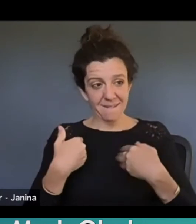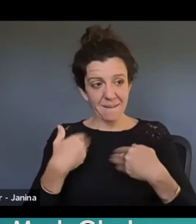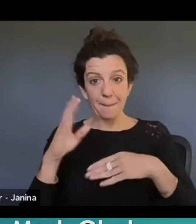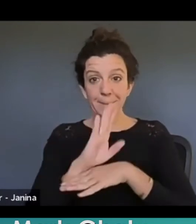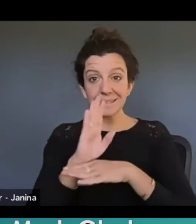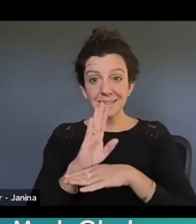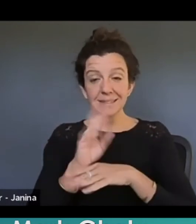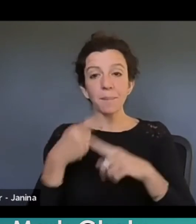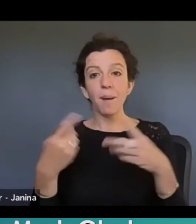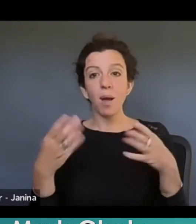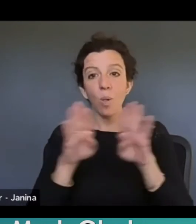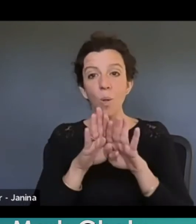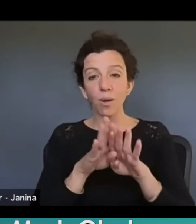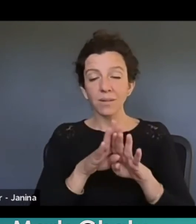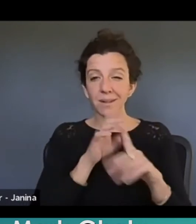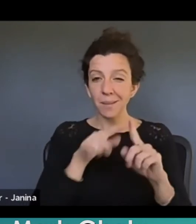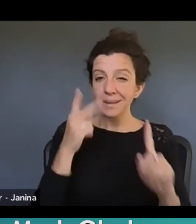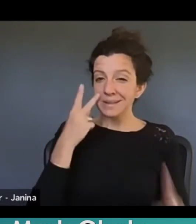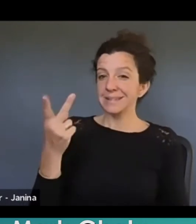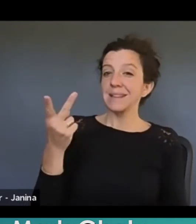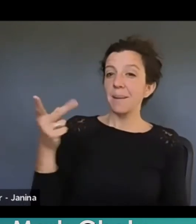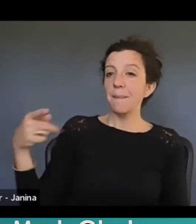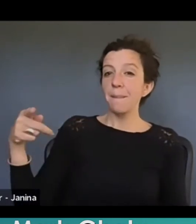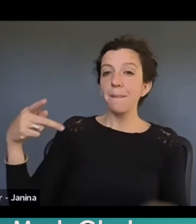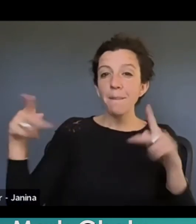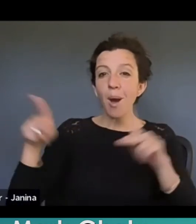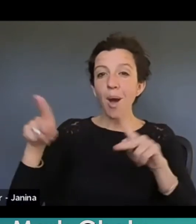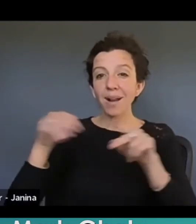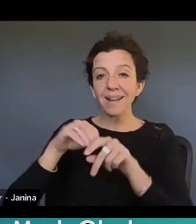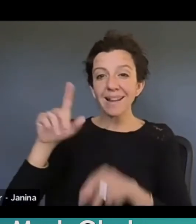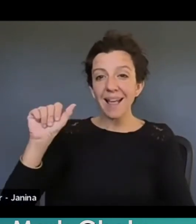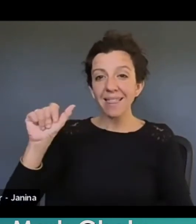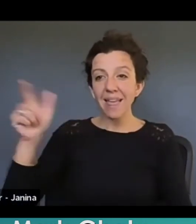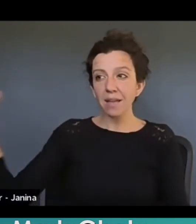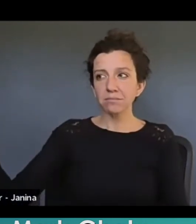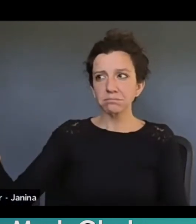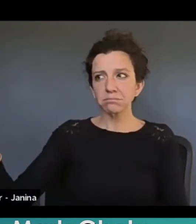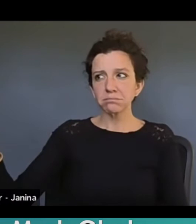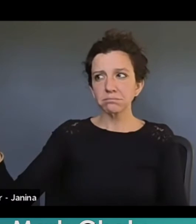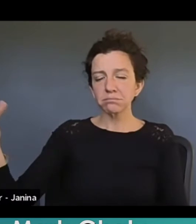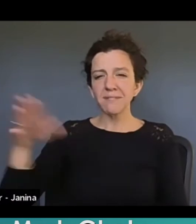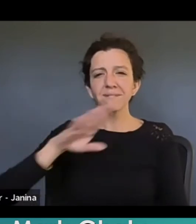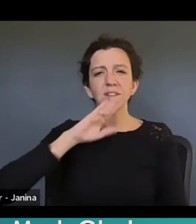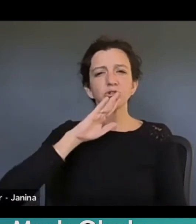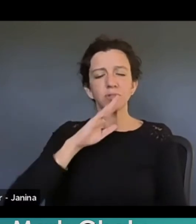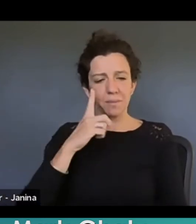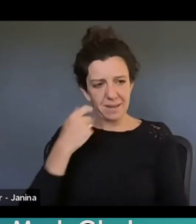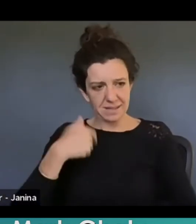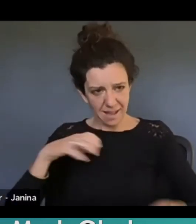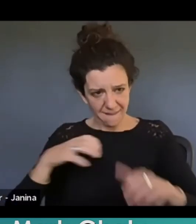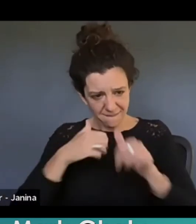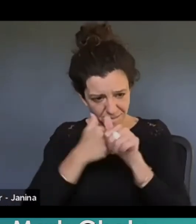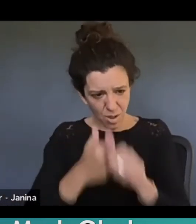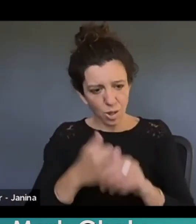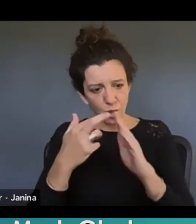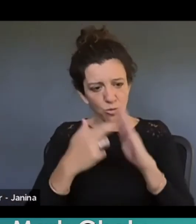they're frustrated because they did everything right. They still get shut down and they see something like that happening. I'm wondering what your message